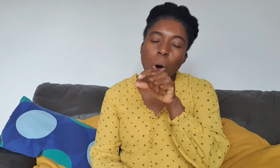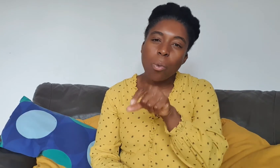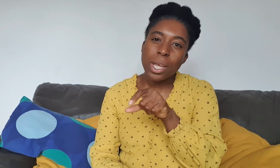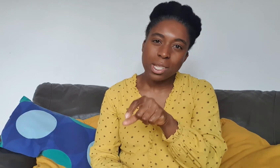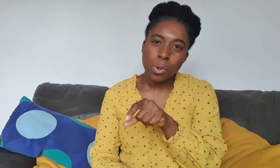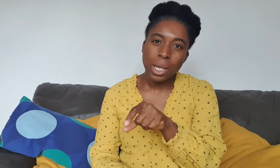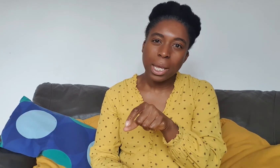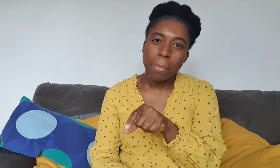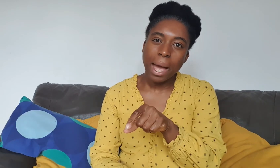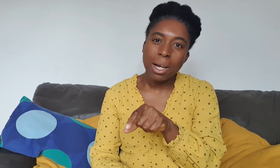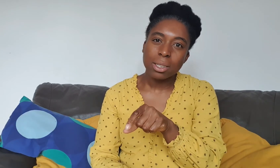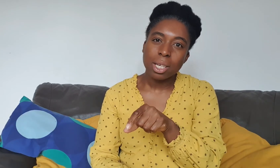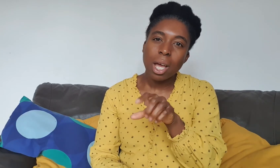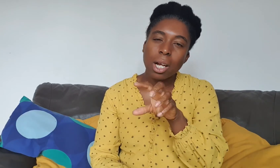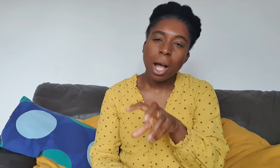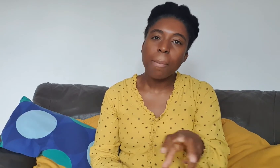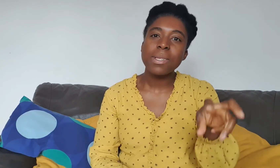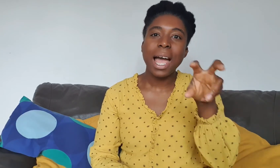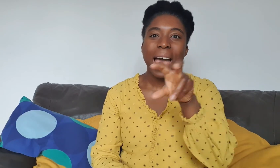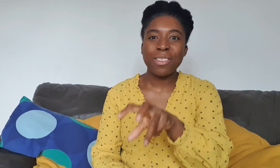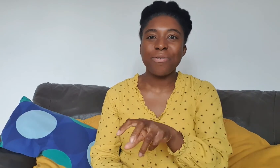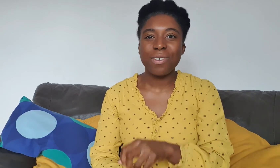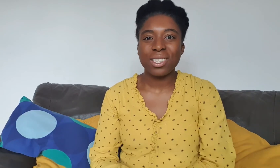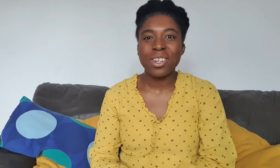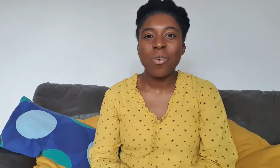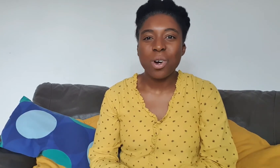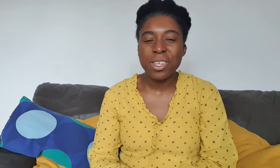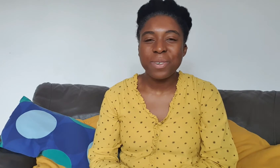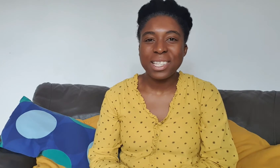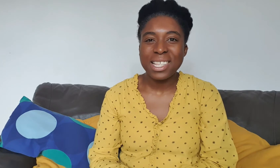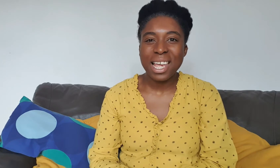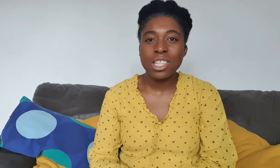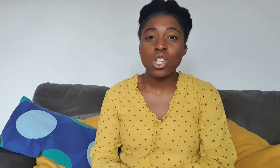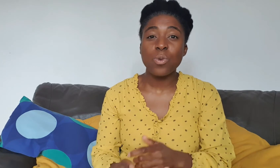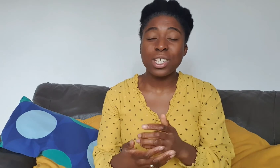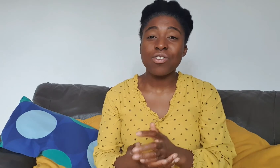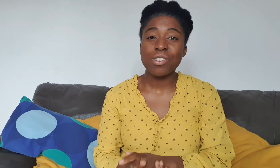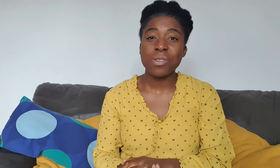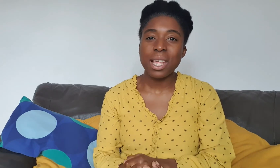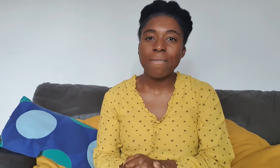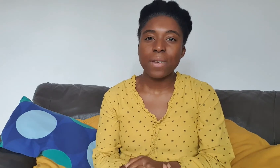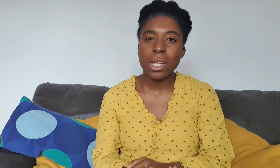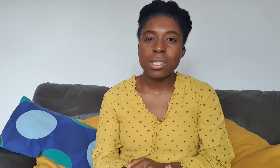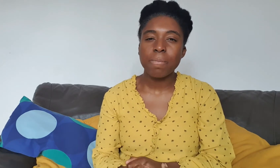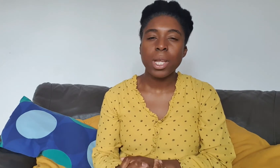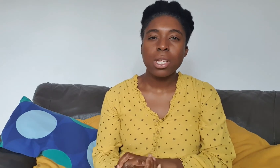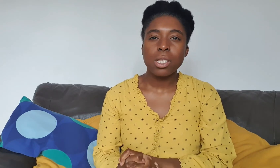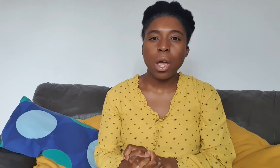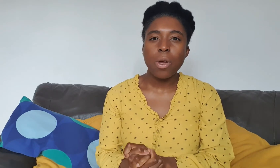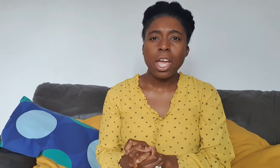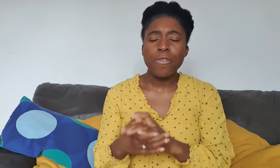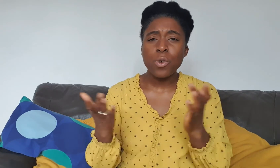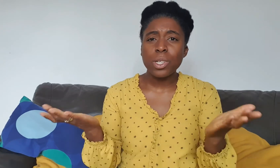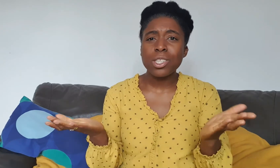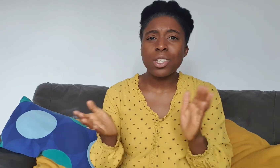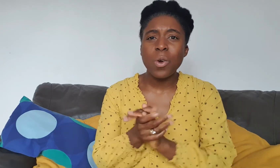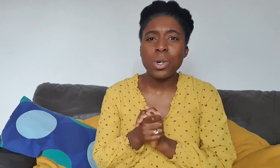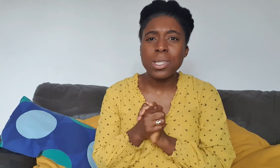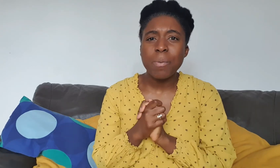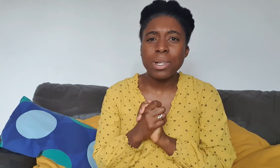we are talking about, comes at the front, what you want to say. So you would introduce that first. So if you want to know what someone's